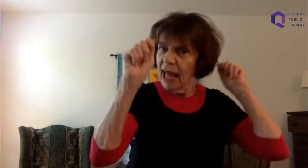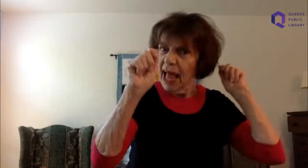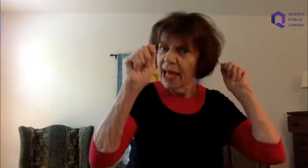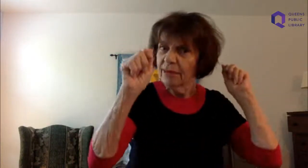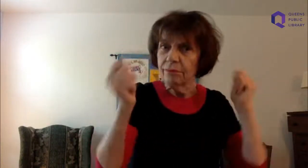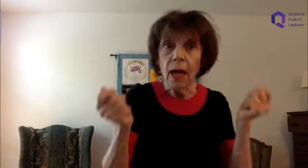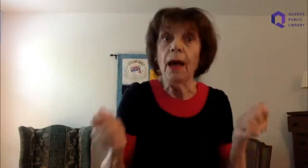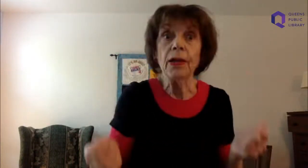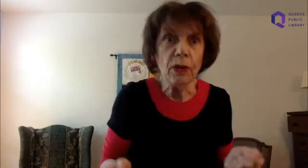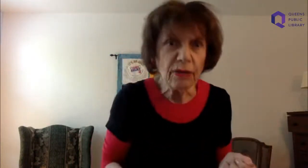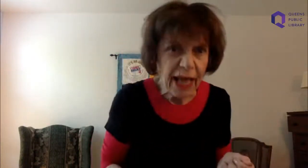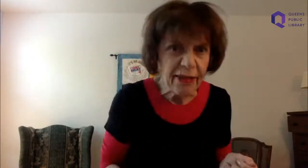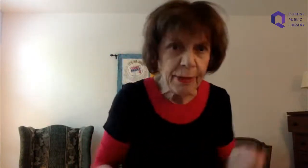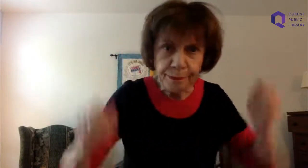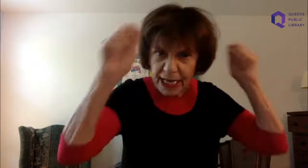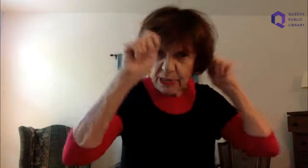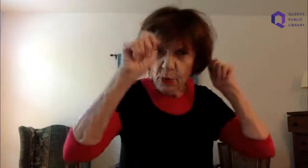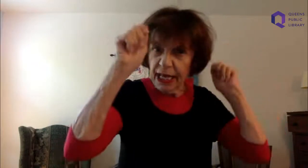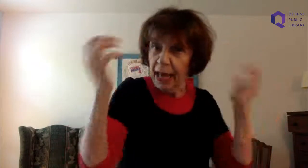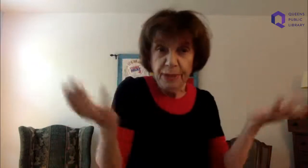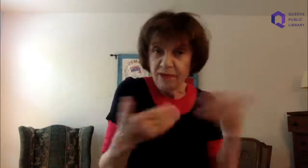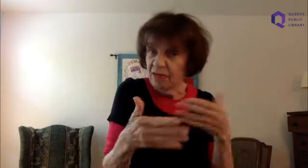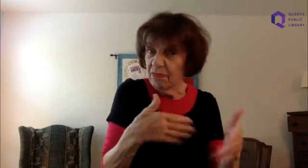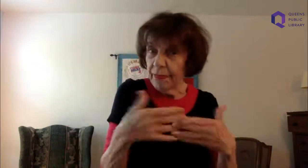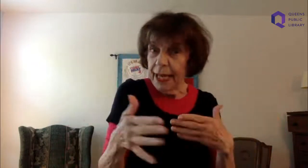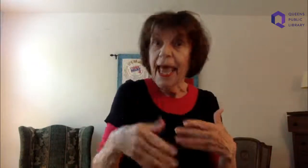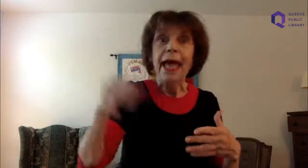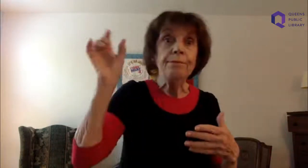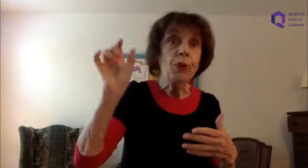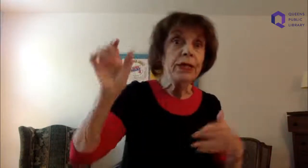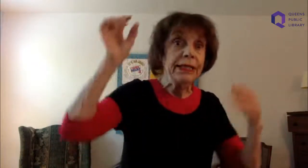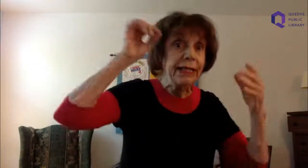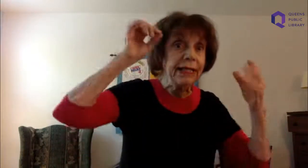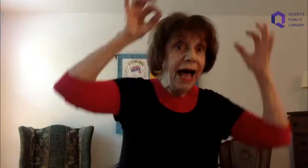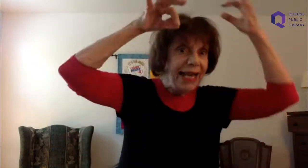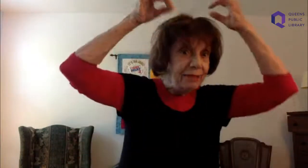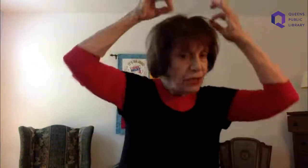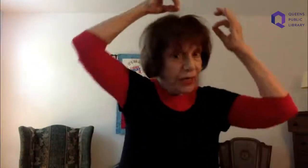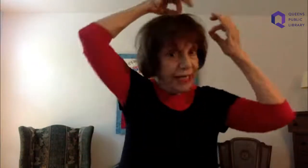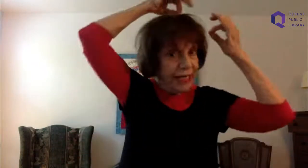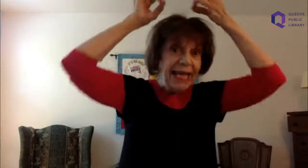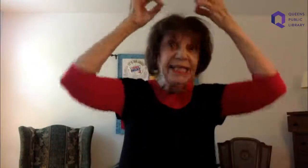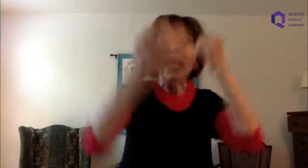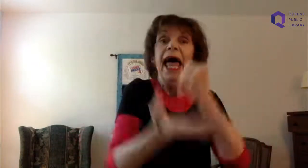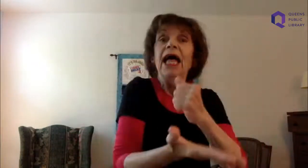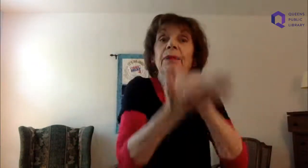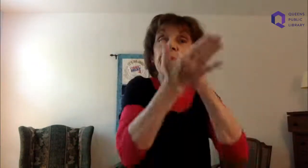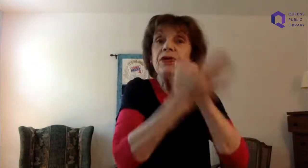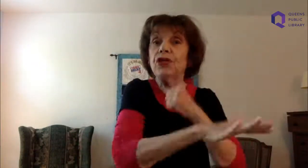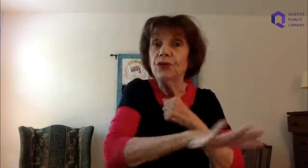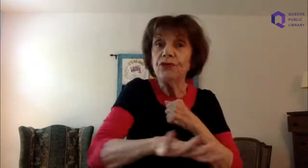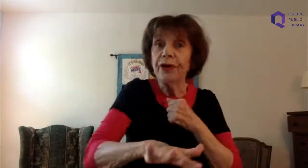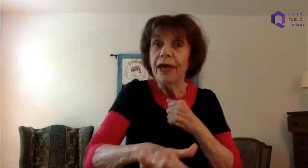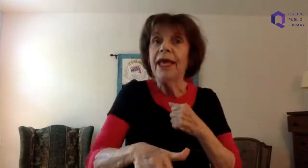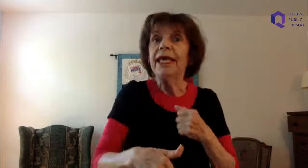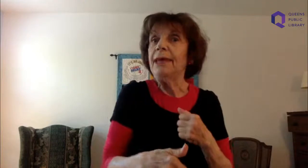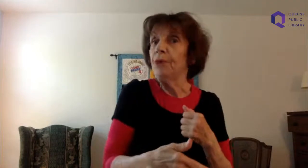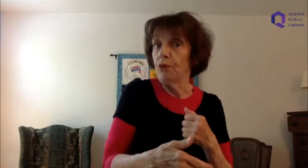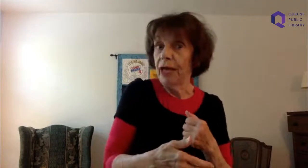hat. You know, a lot of the baseball cap even, and put little items on it to help the children keep a